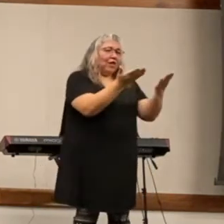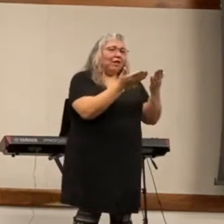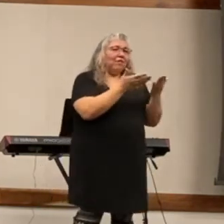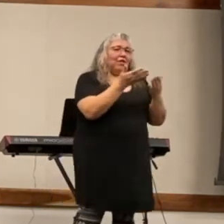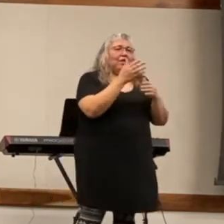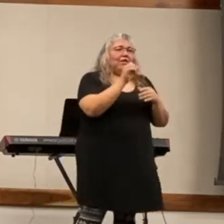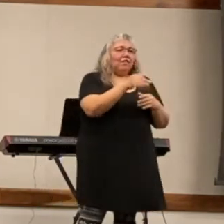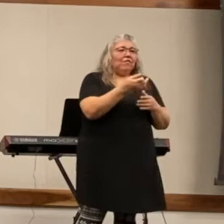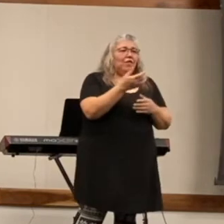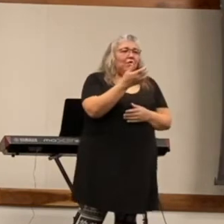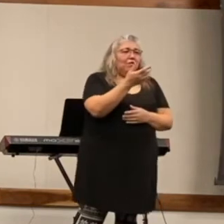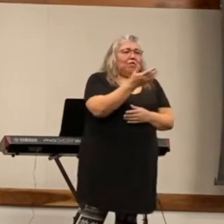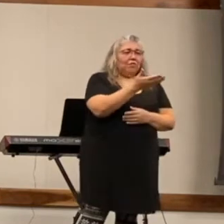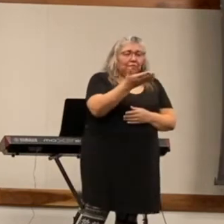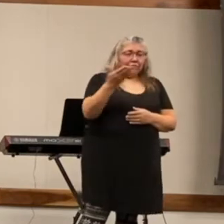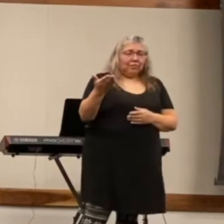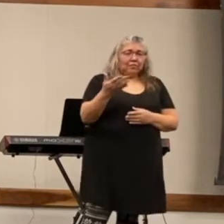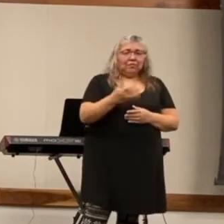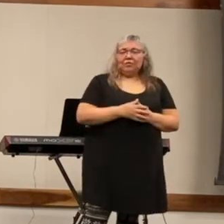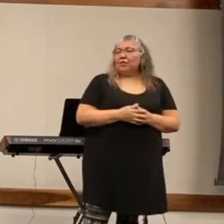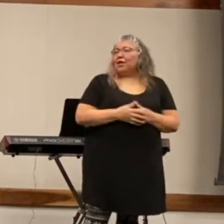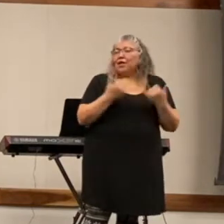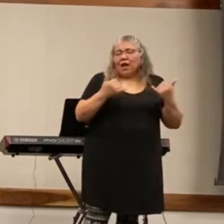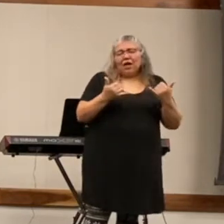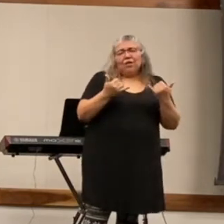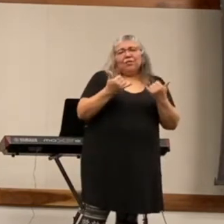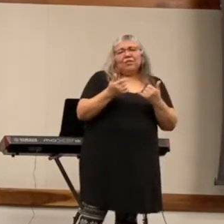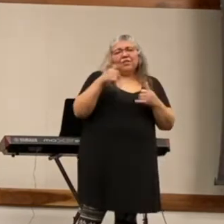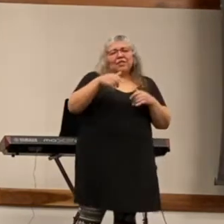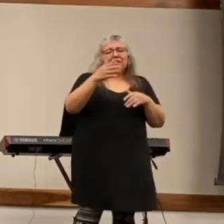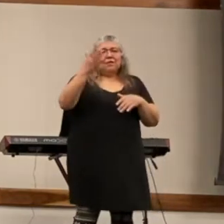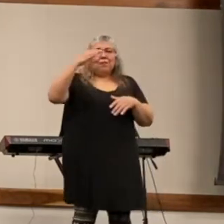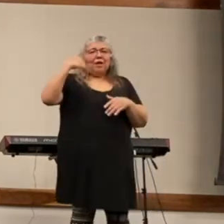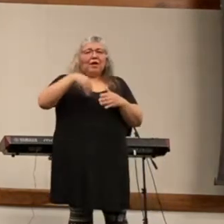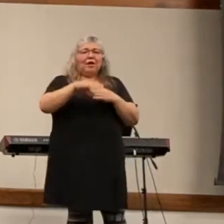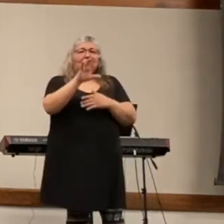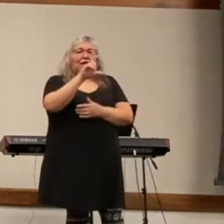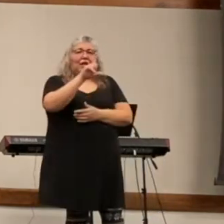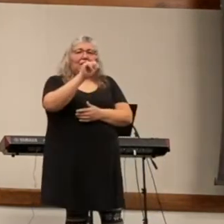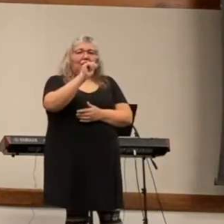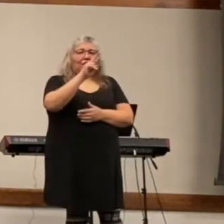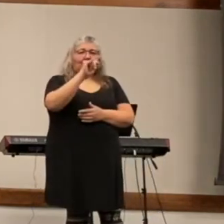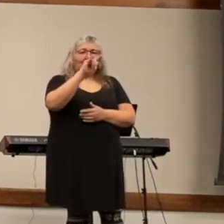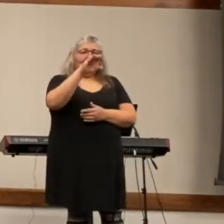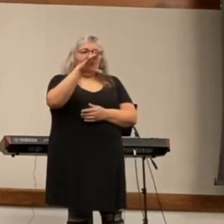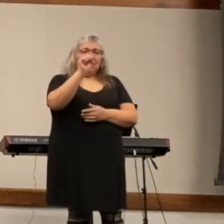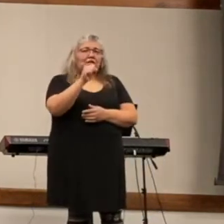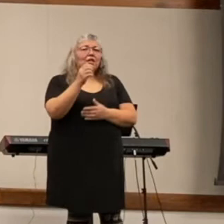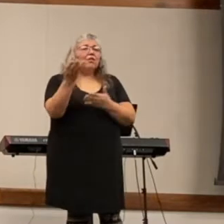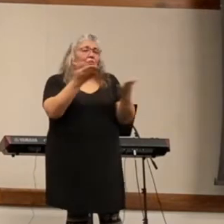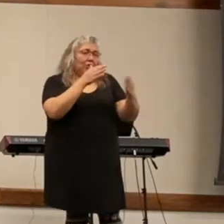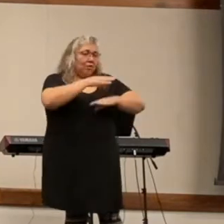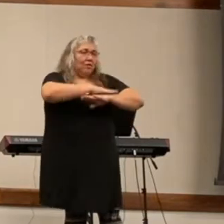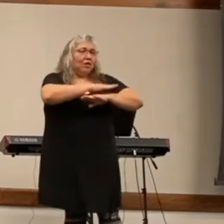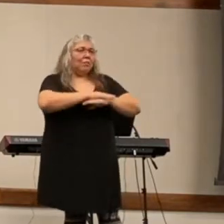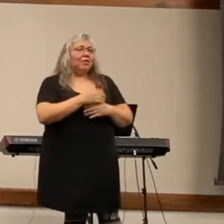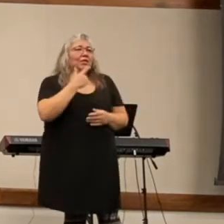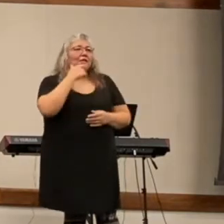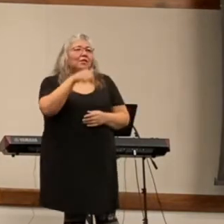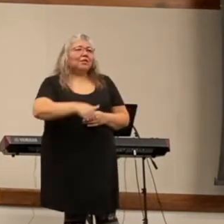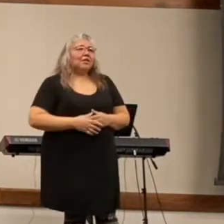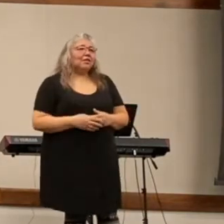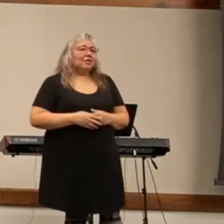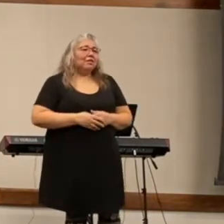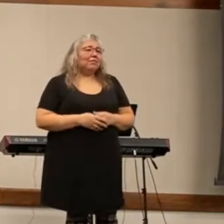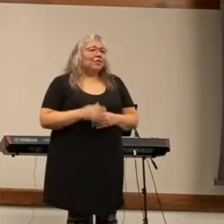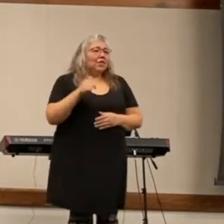offerings. Here's a reminder back in Leviticus that he brings to the table. He says this. This